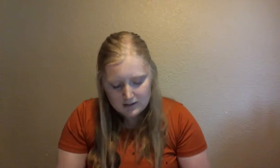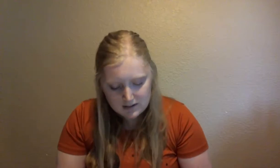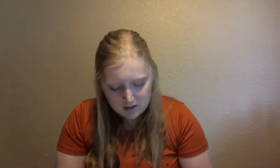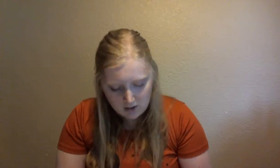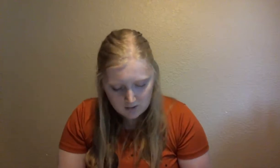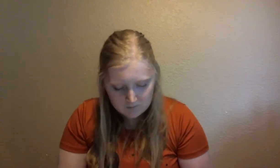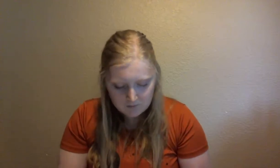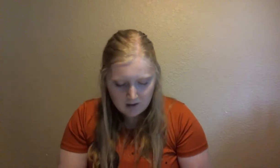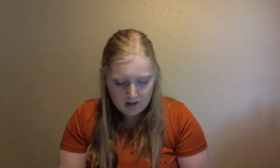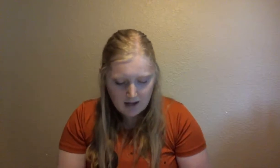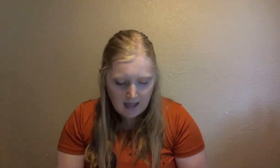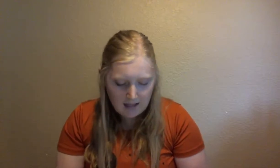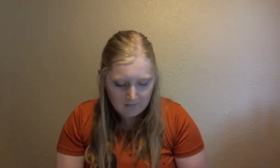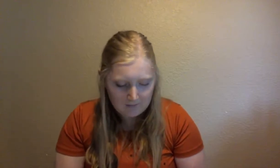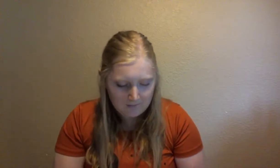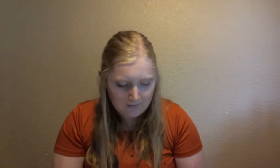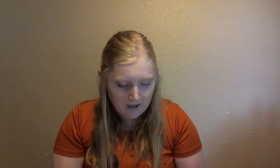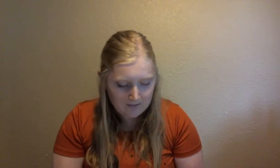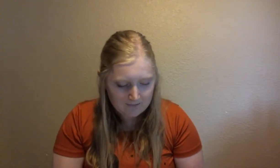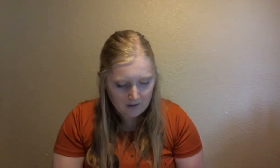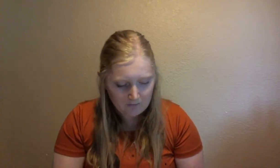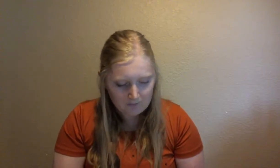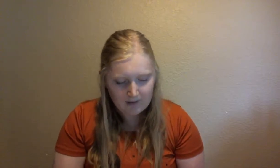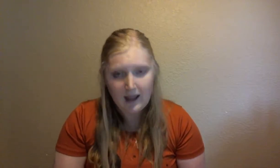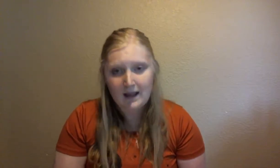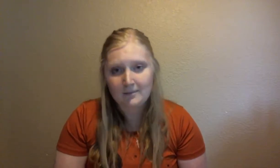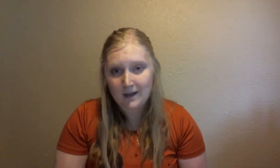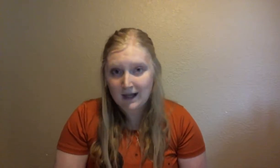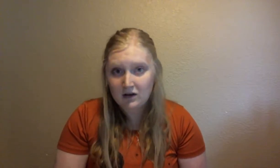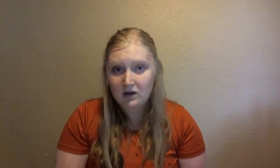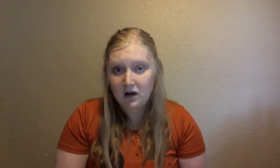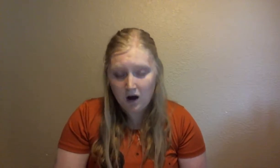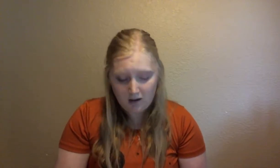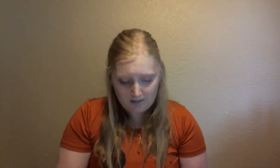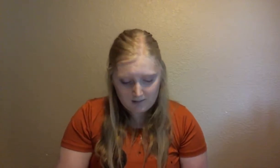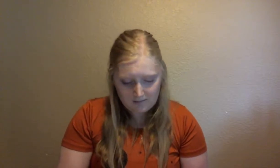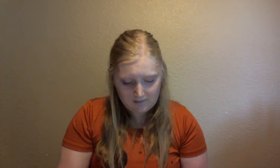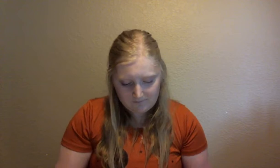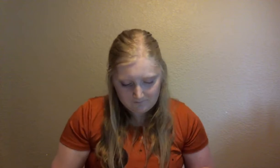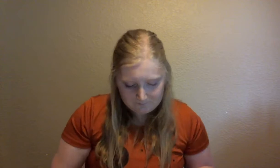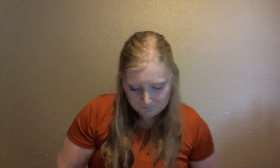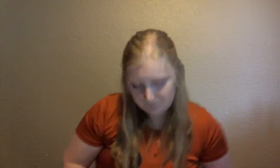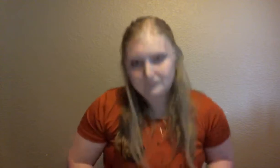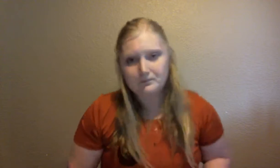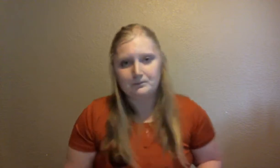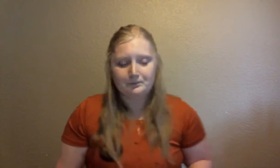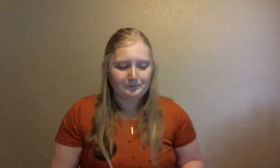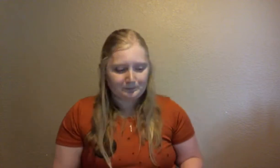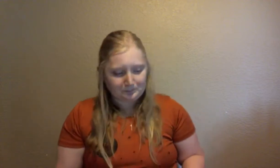Neil Armstrong, Edwin Buzz Aldrin, and Michael Collins.